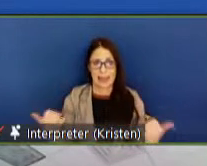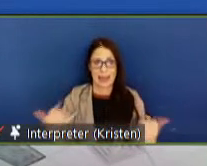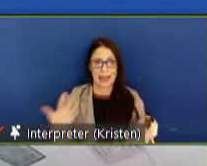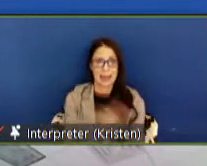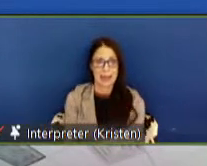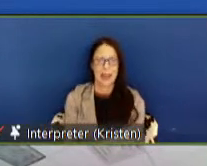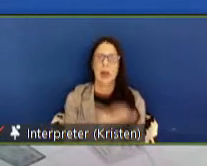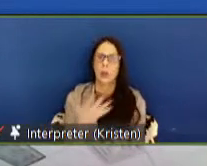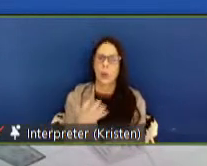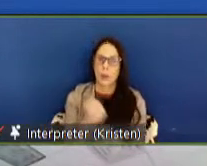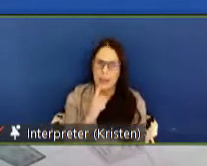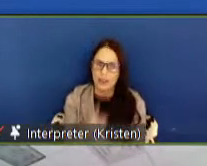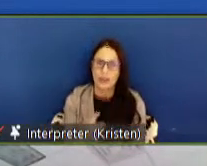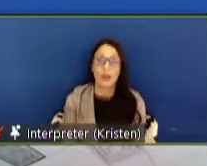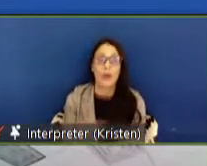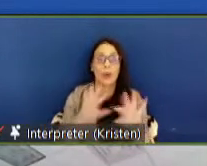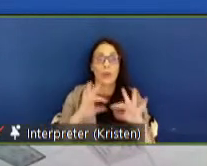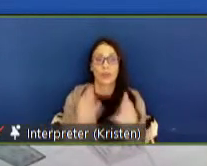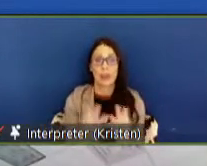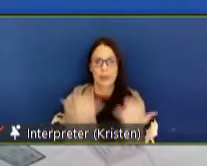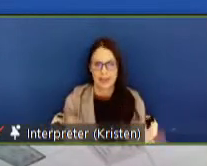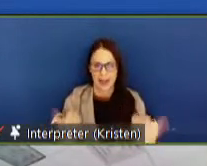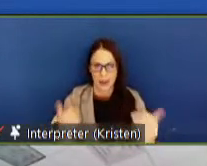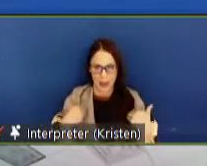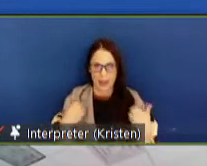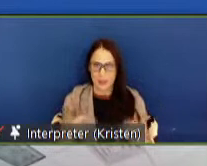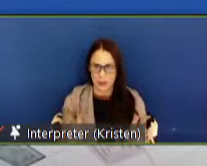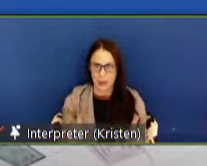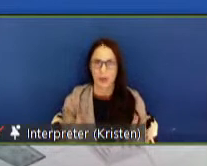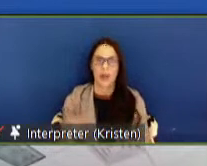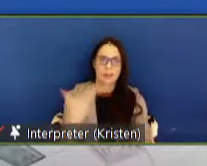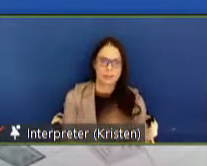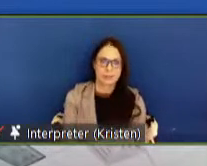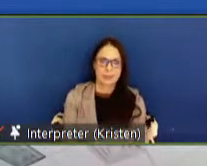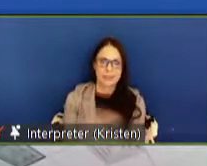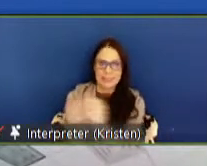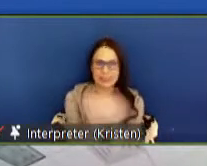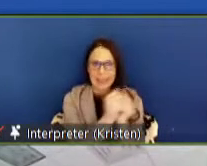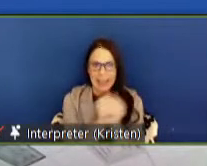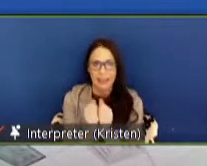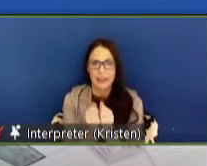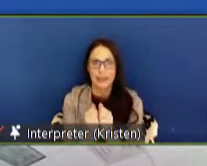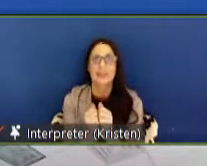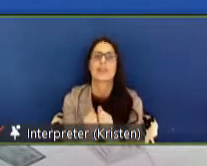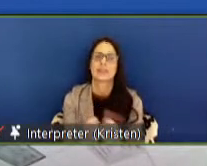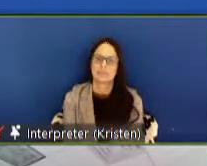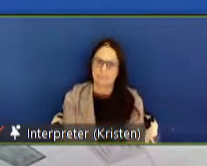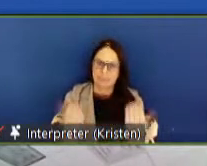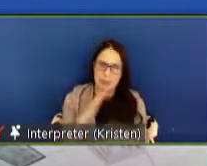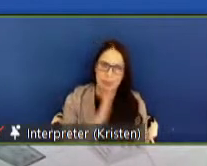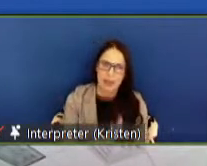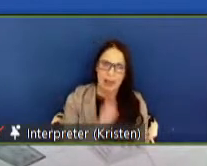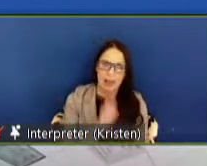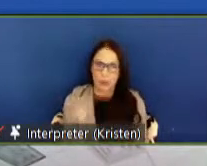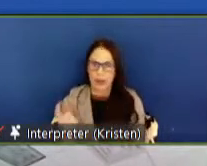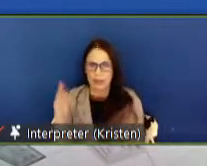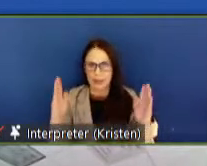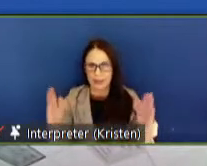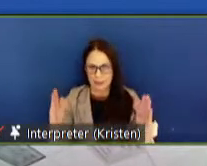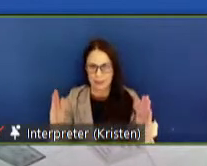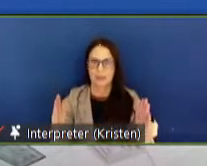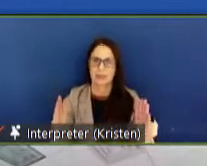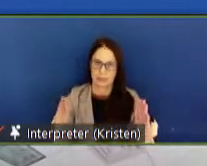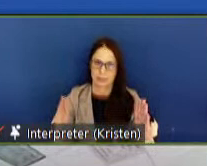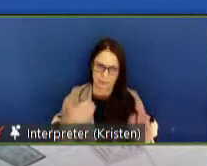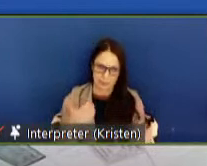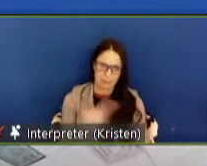sure that the whole family has an opportunity to get vaccinated together. Get your 5 to 11-year-old vaccinated, get your booster while you're there, and do